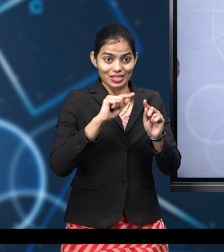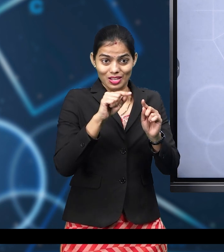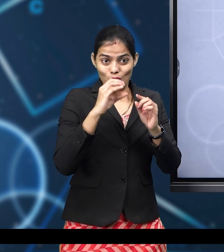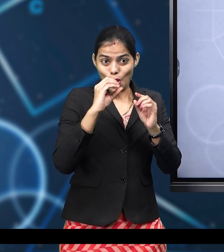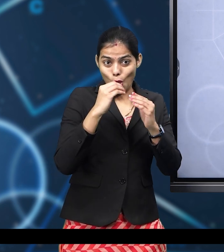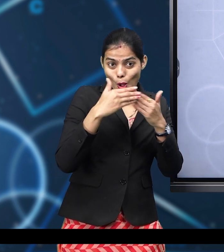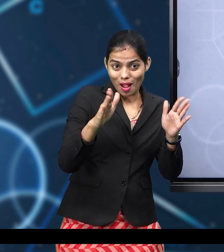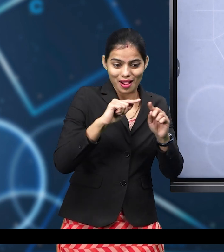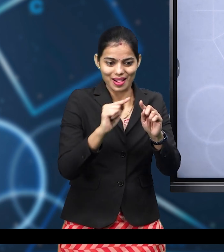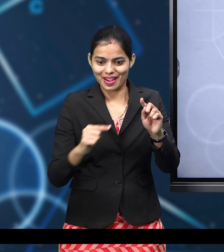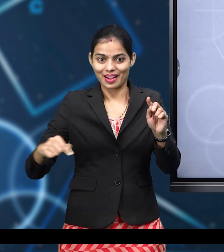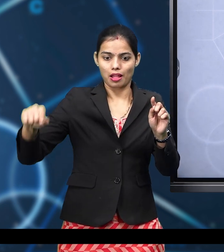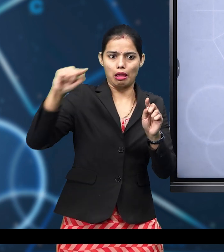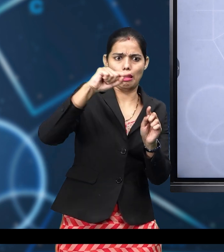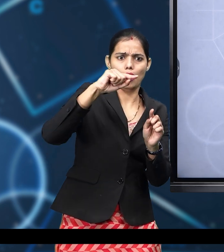Open curve.